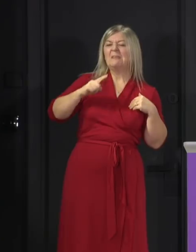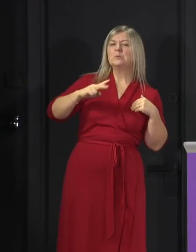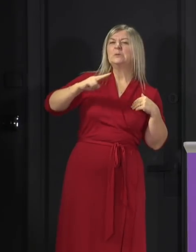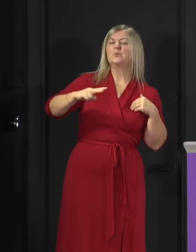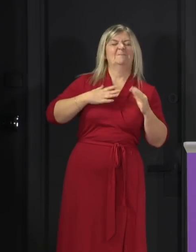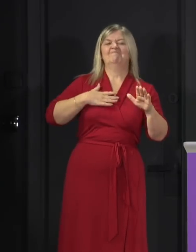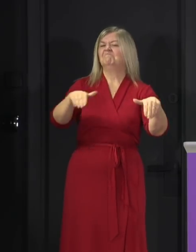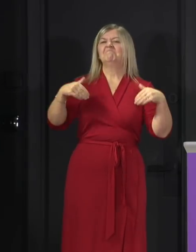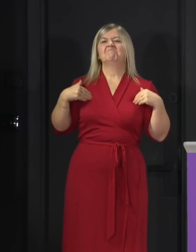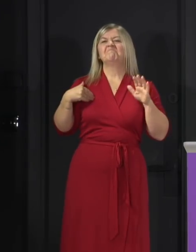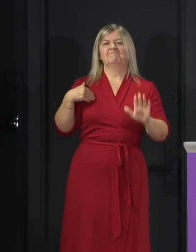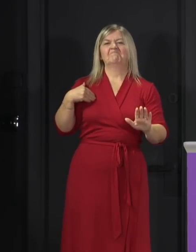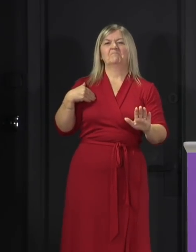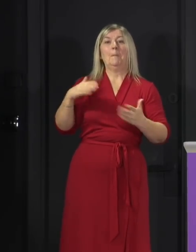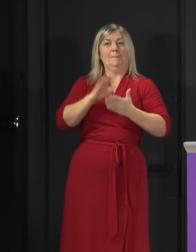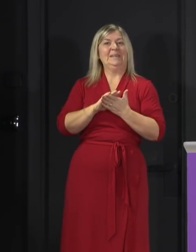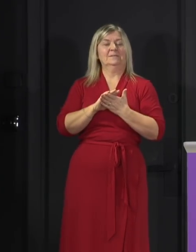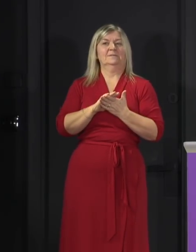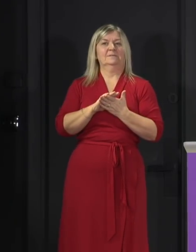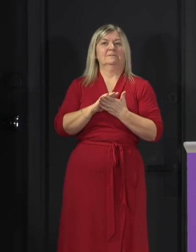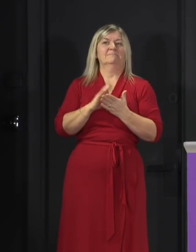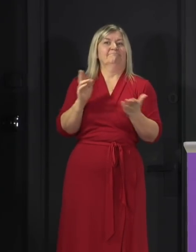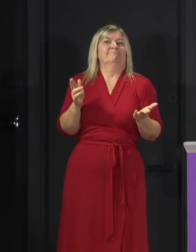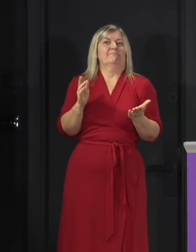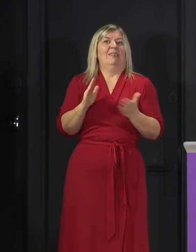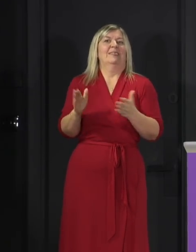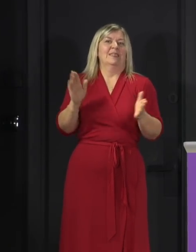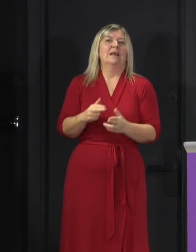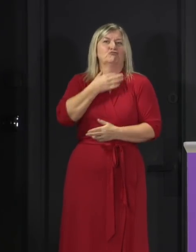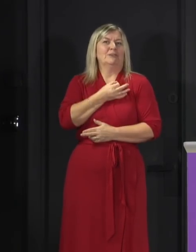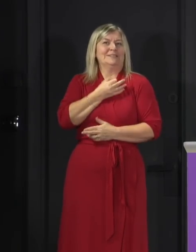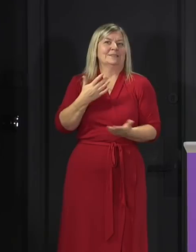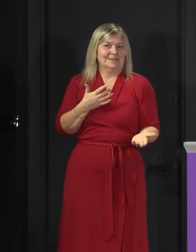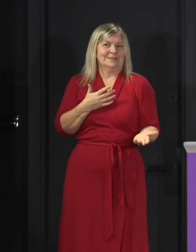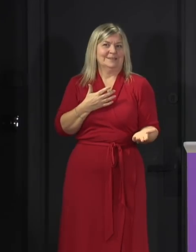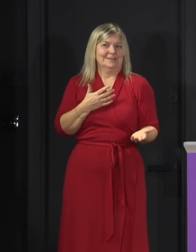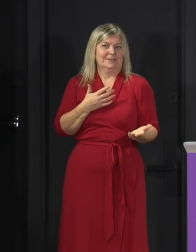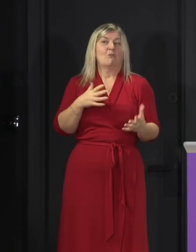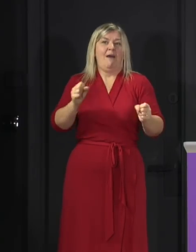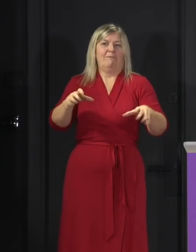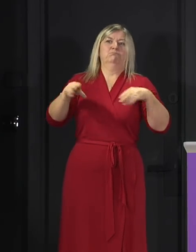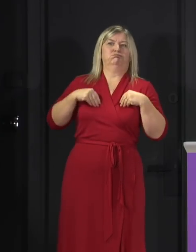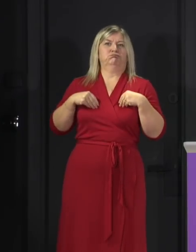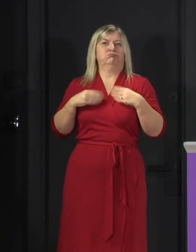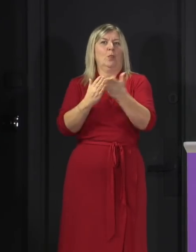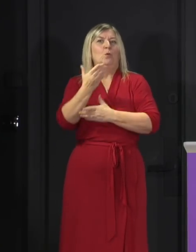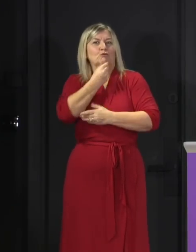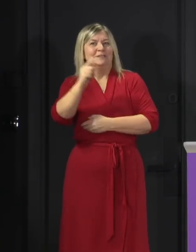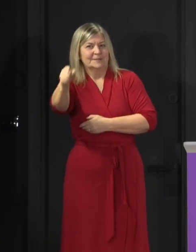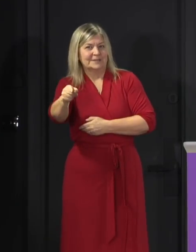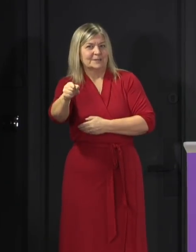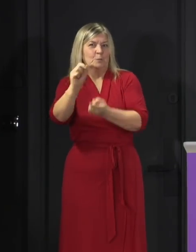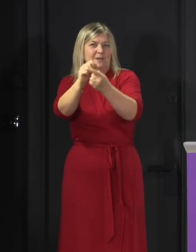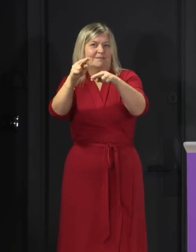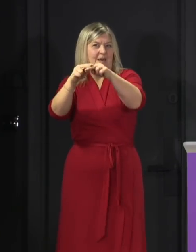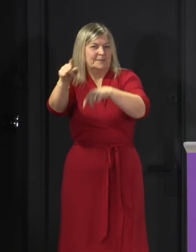week. If you are car sharing at the moment, which of course is something that is always risky and we are advising against, try not to